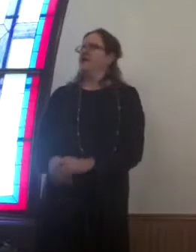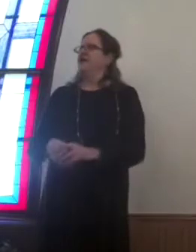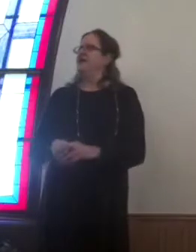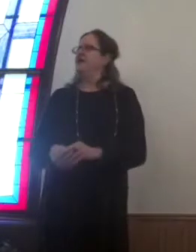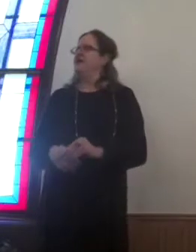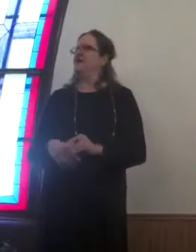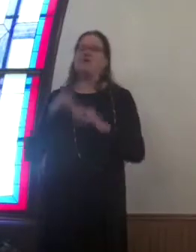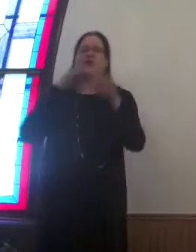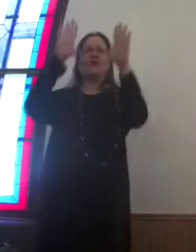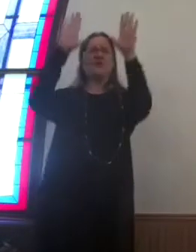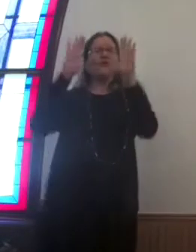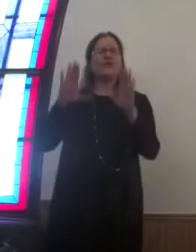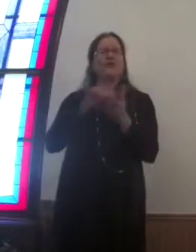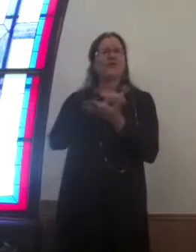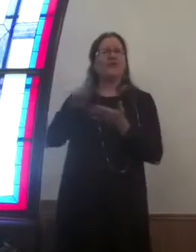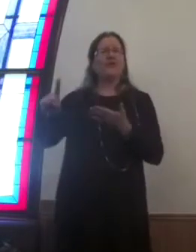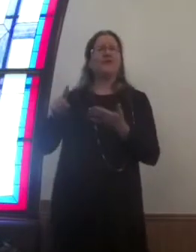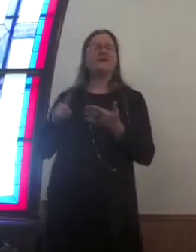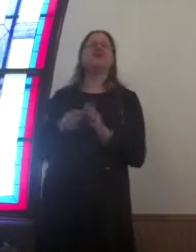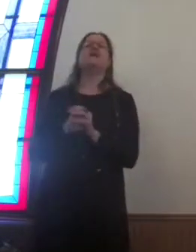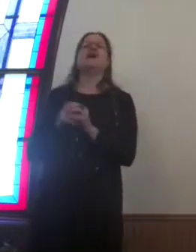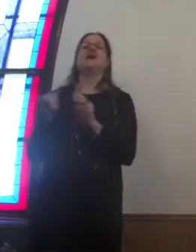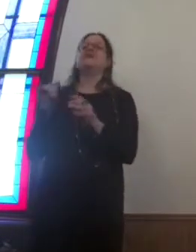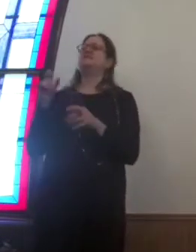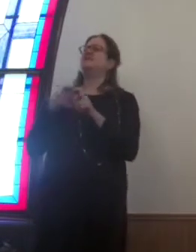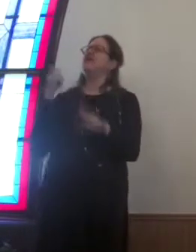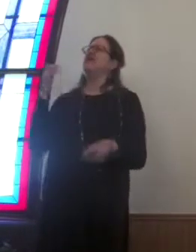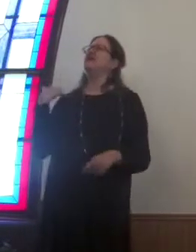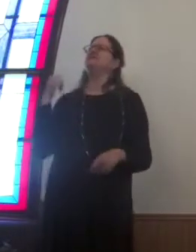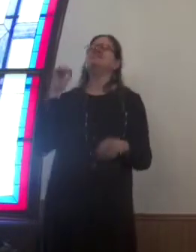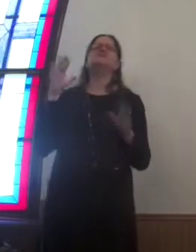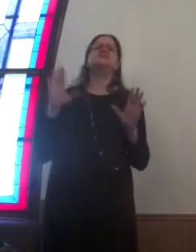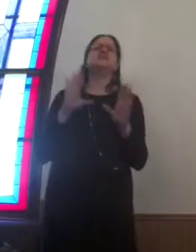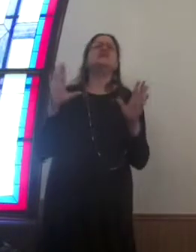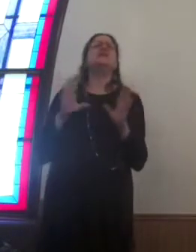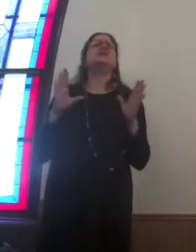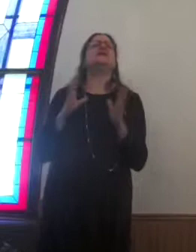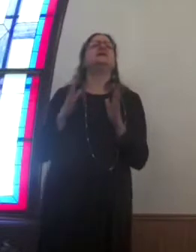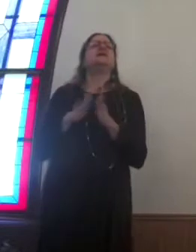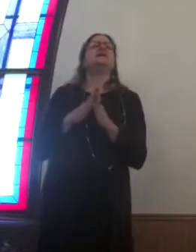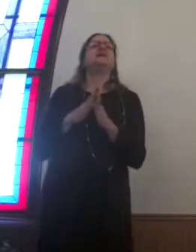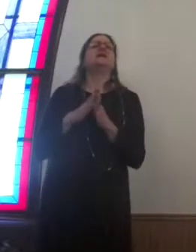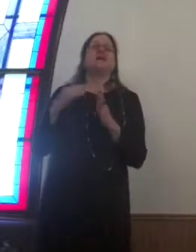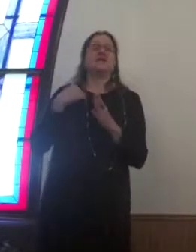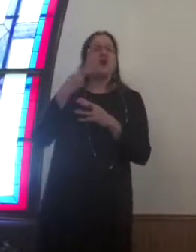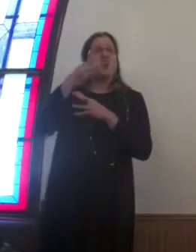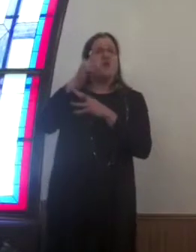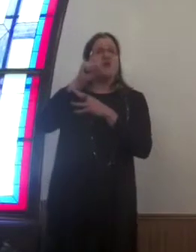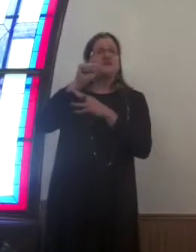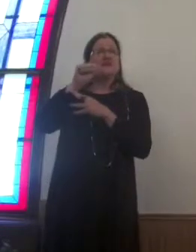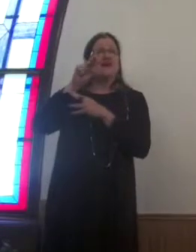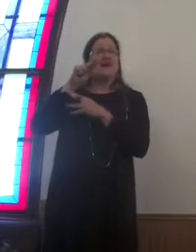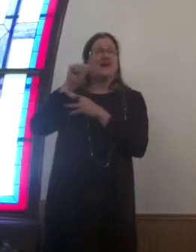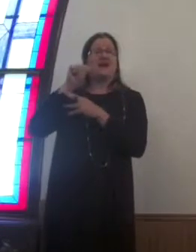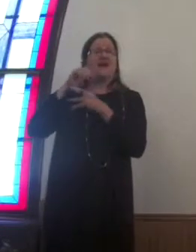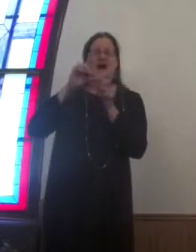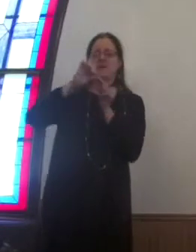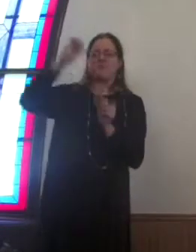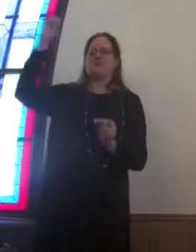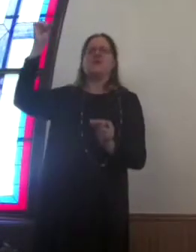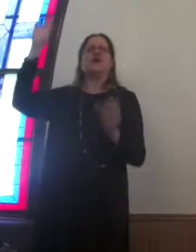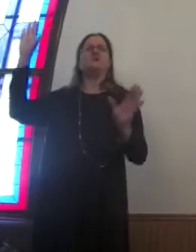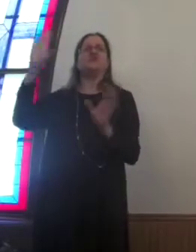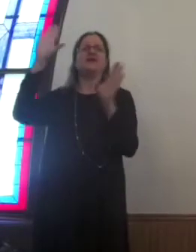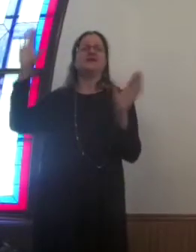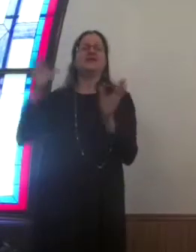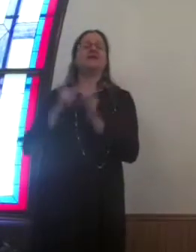it was this past week, at least from last Sunday when we shouted our hosannas on Palm Sunday through this